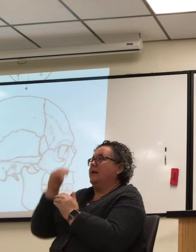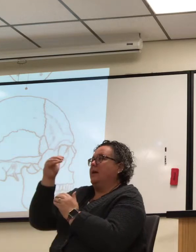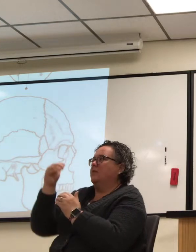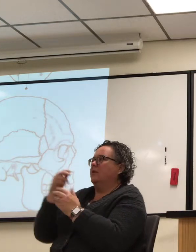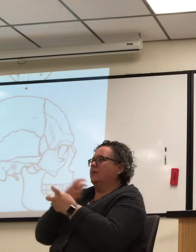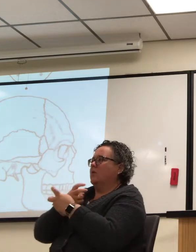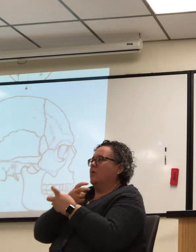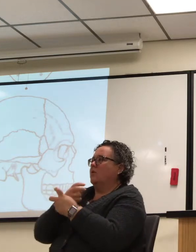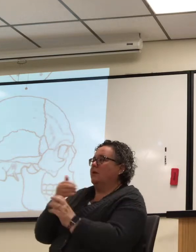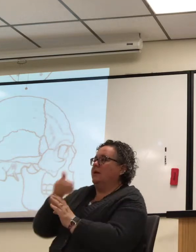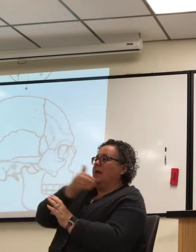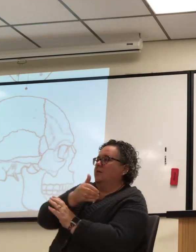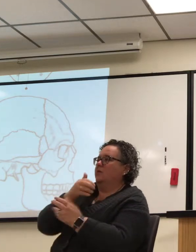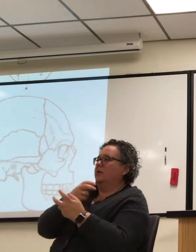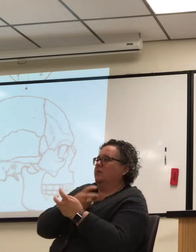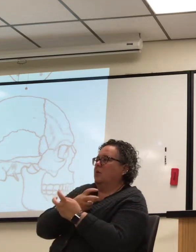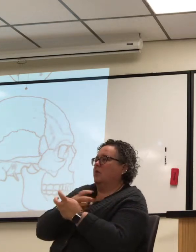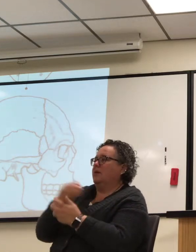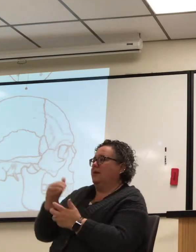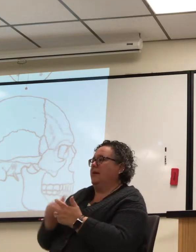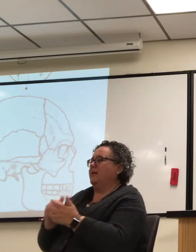lambdoid.